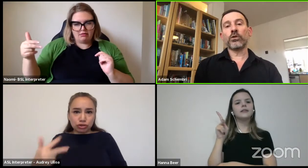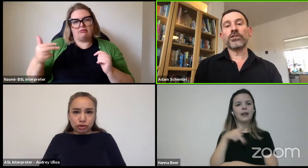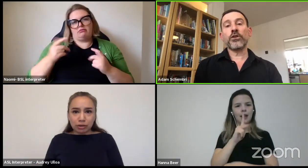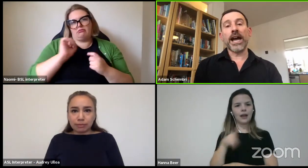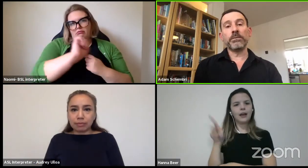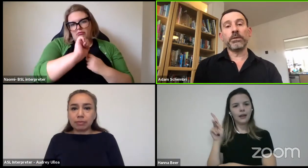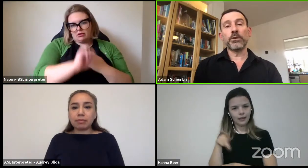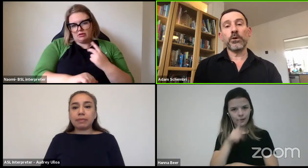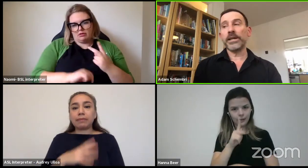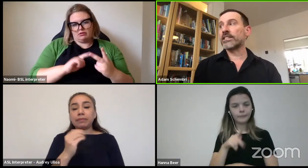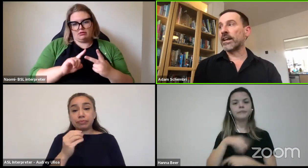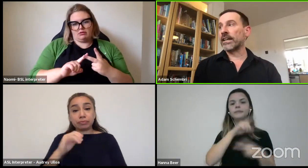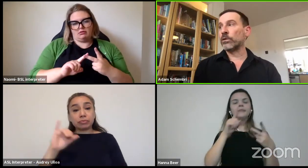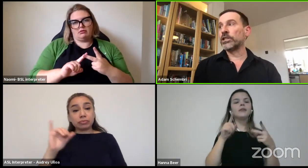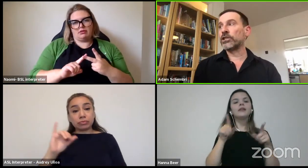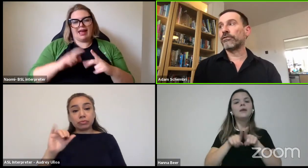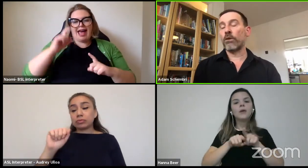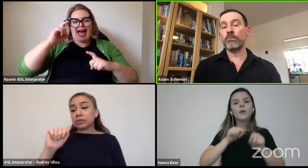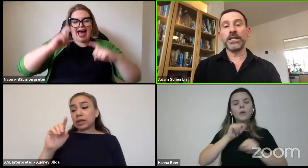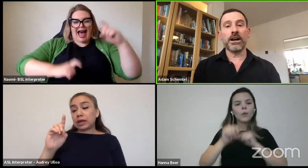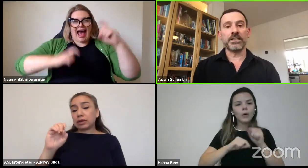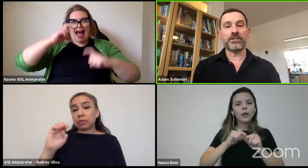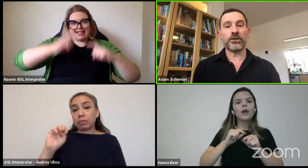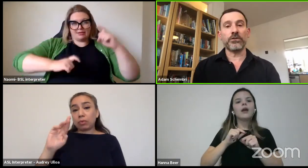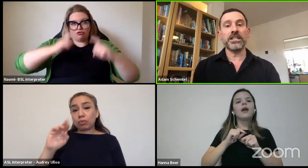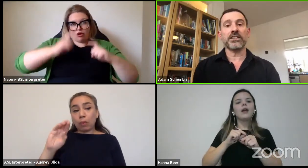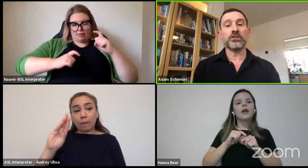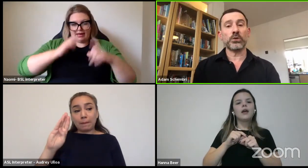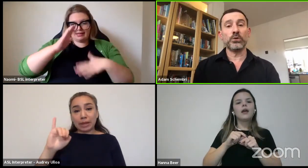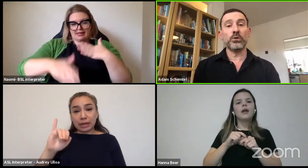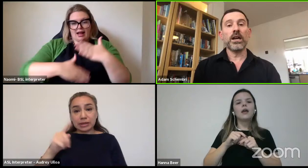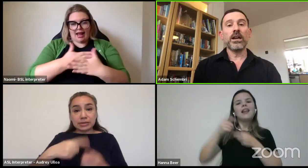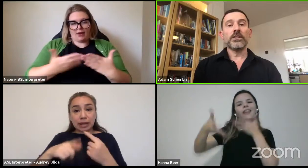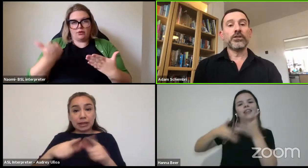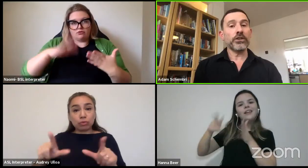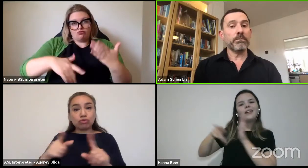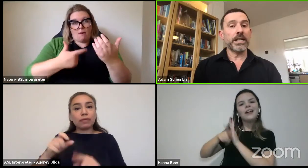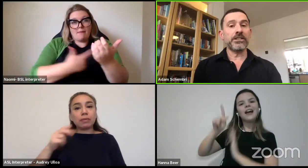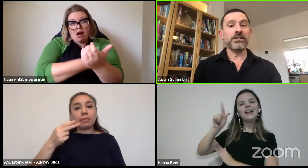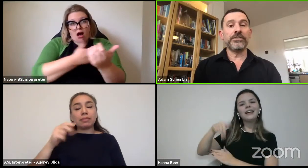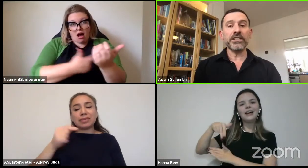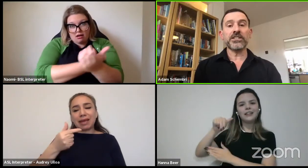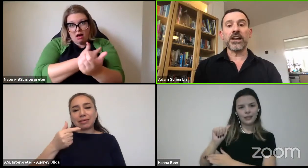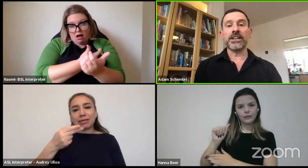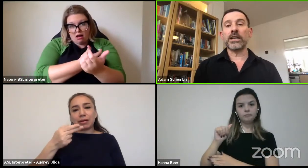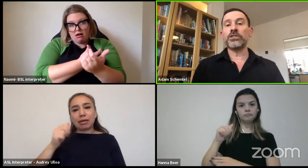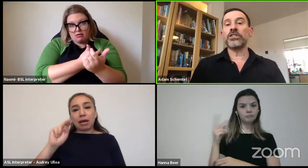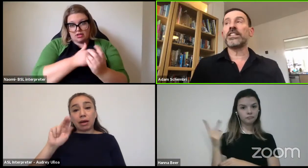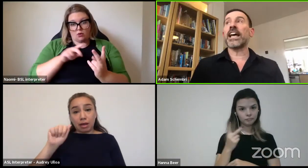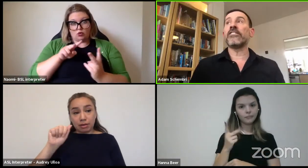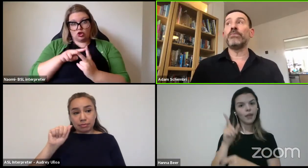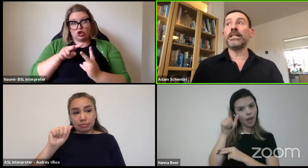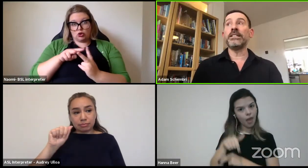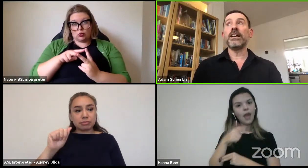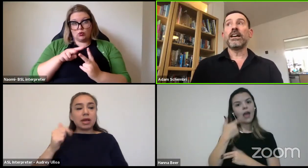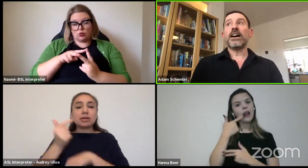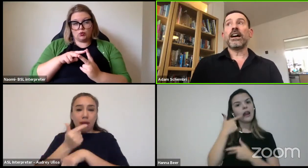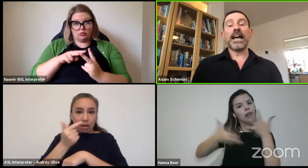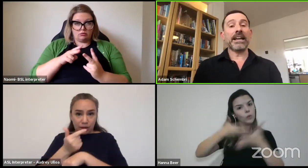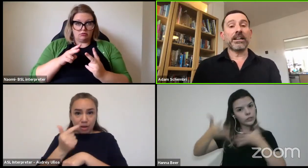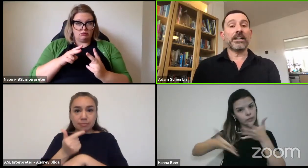and also Adamarobe sign language from Ghana. So these are two documented village sign languages that have